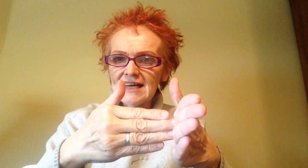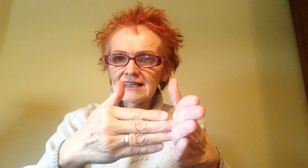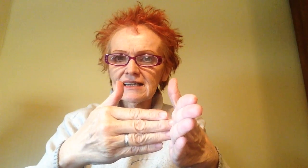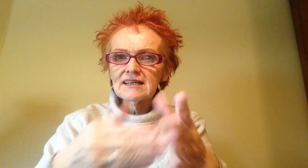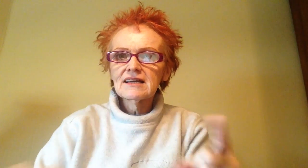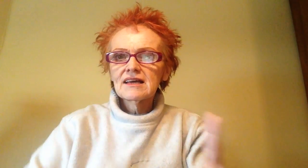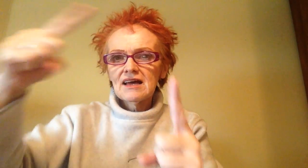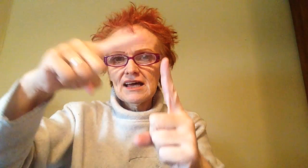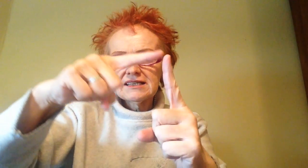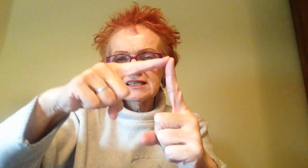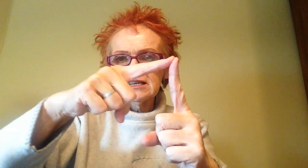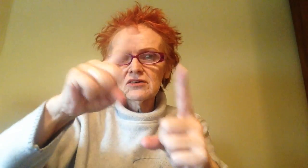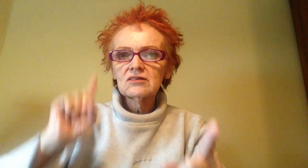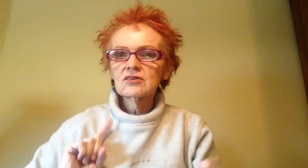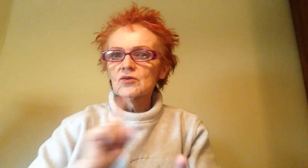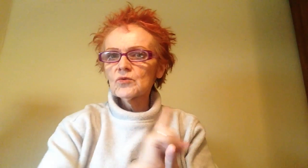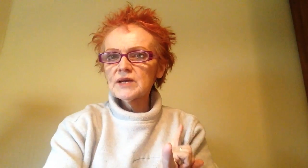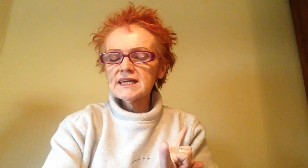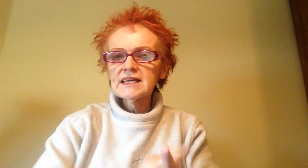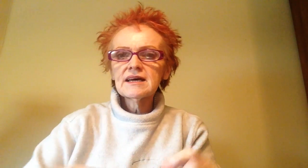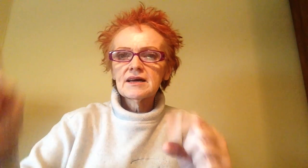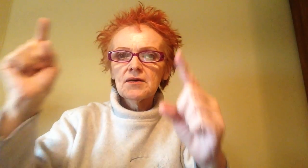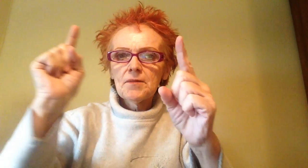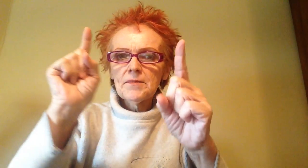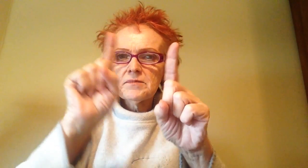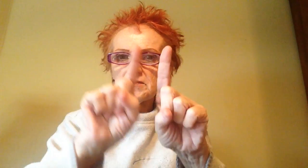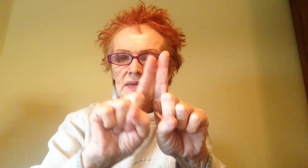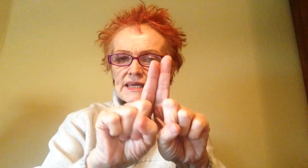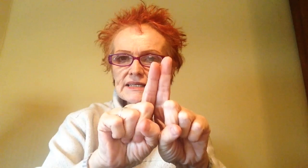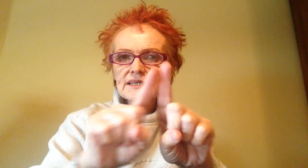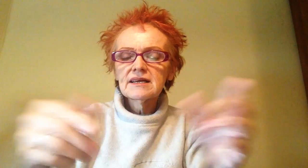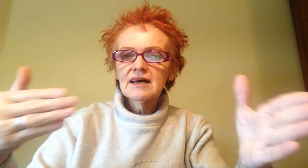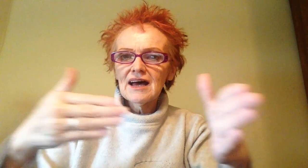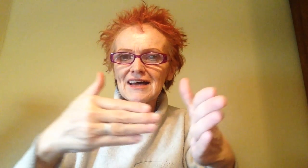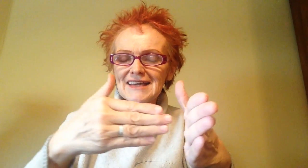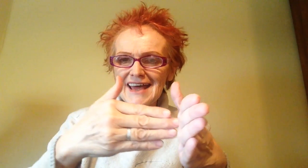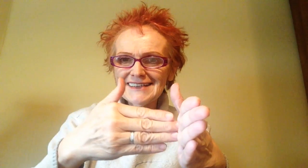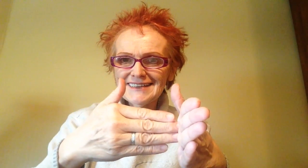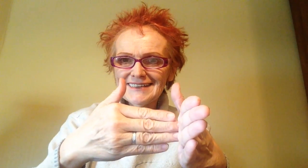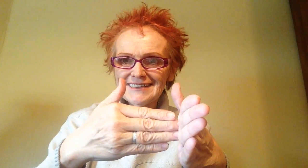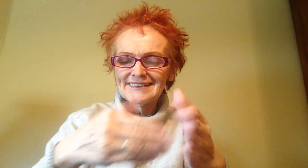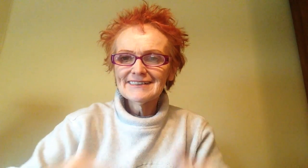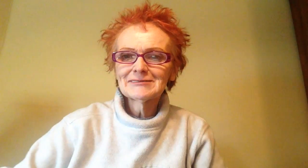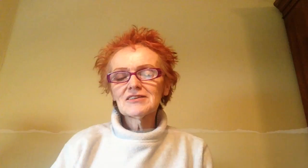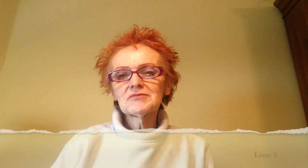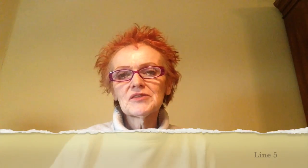again, until we meet again. Starts with the